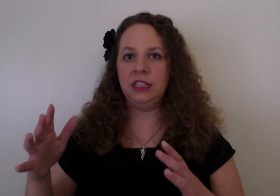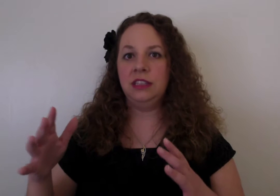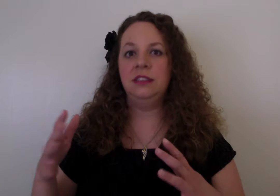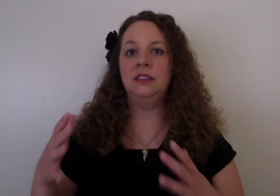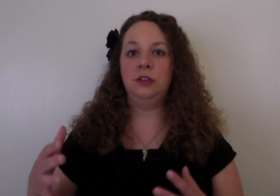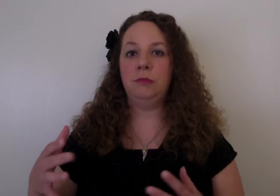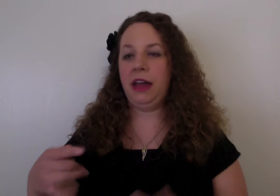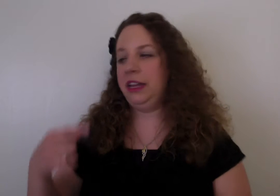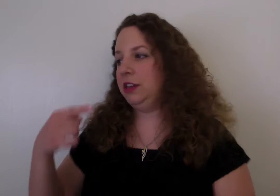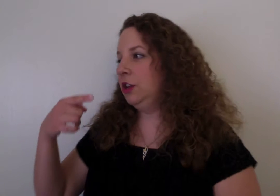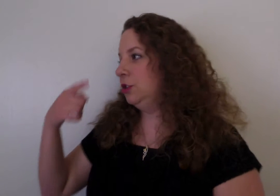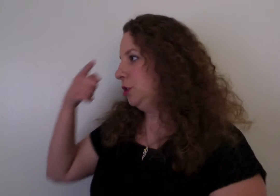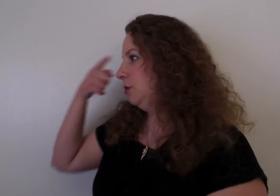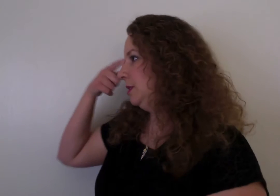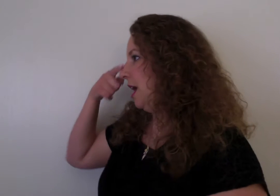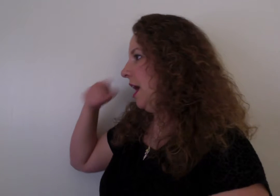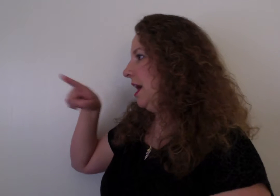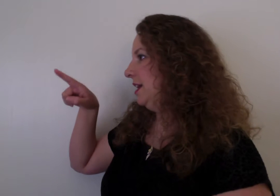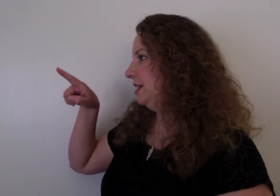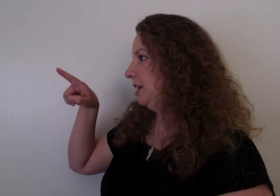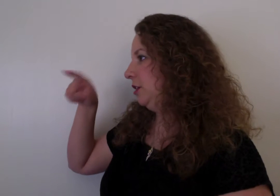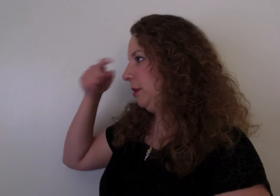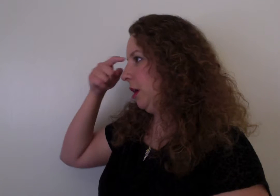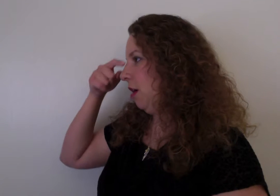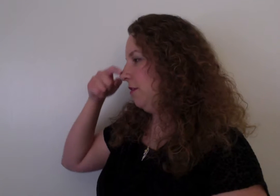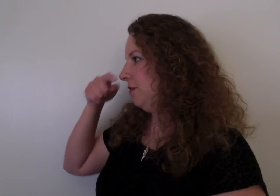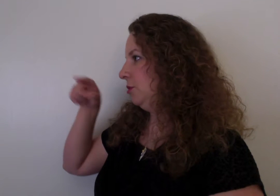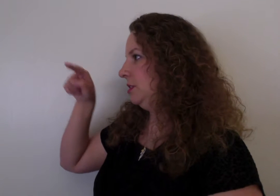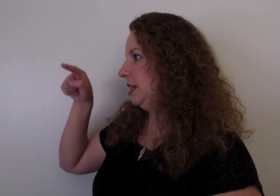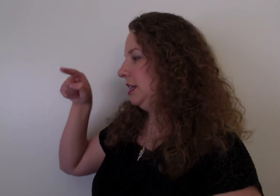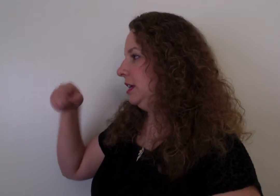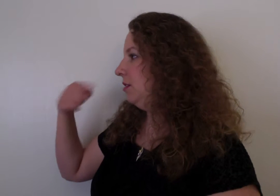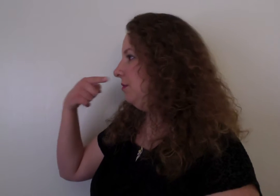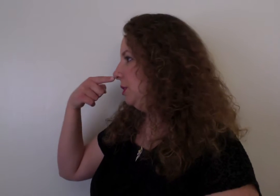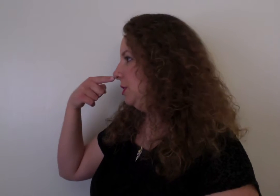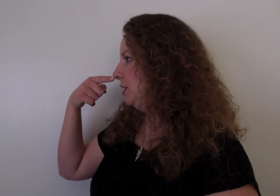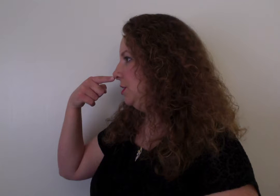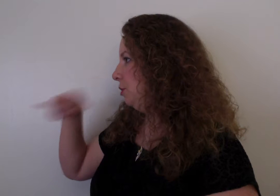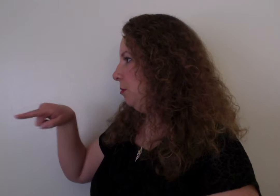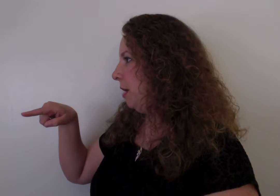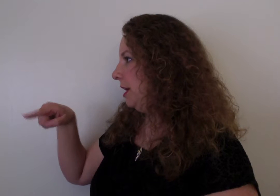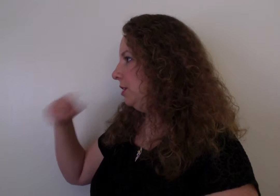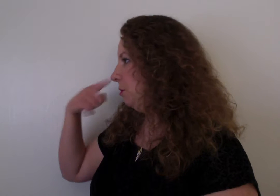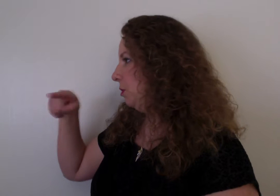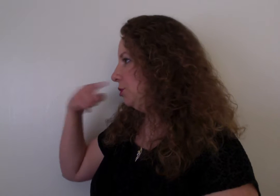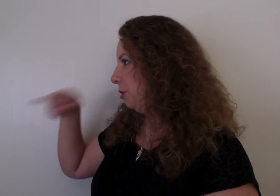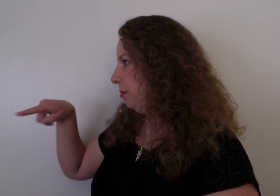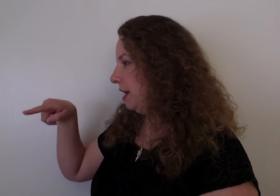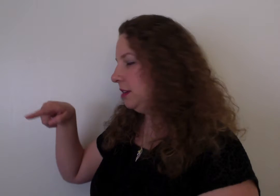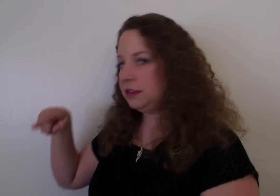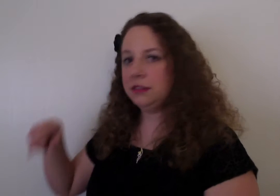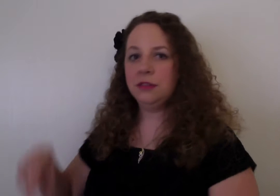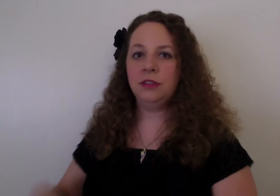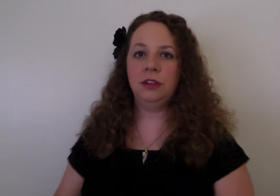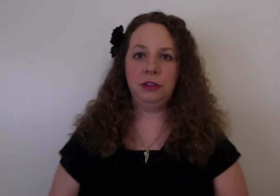don't mind. So Thai is here going off of your nose sliding down versus don't mind or don't mind. You can do it